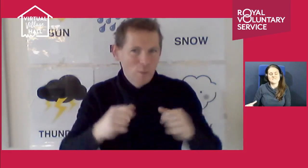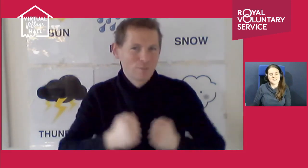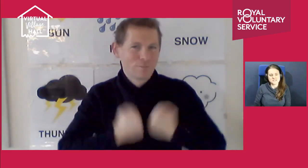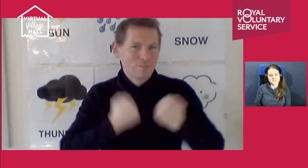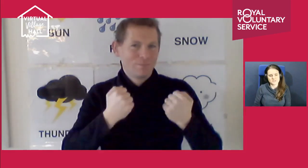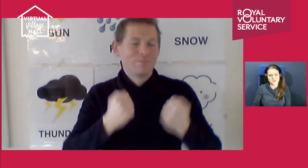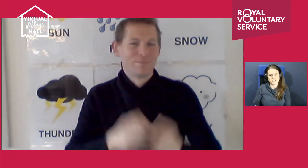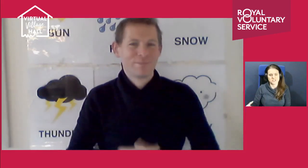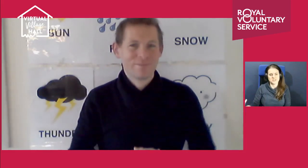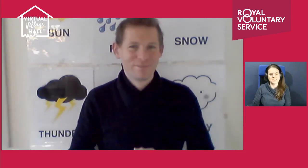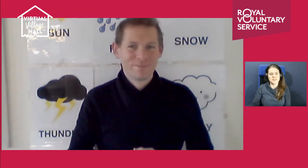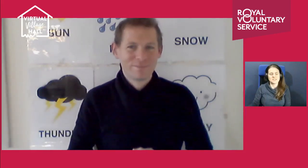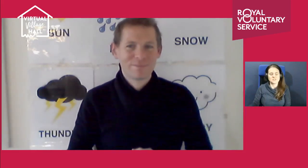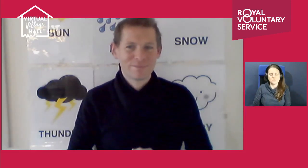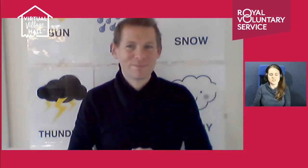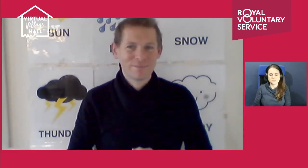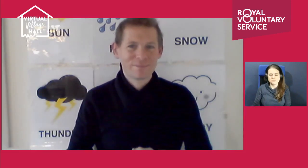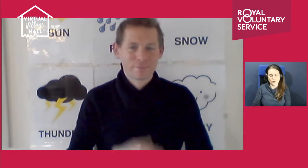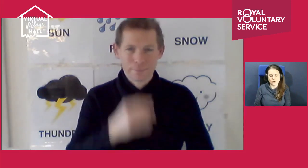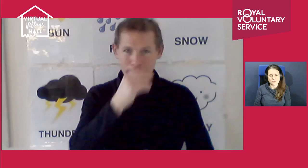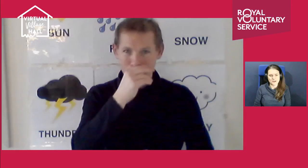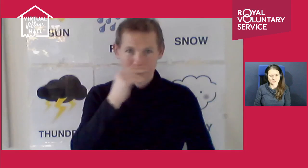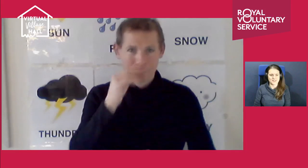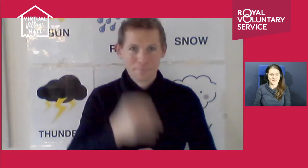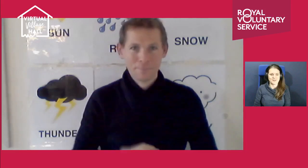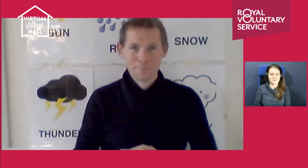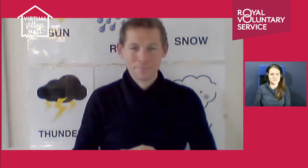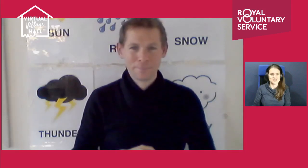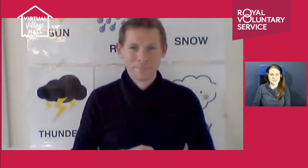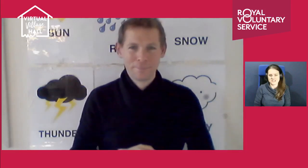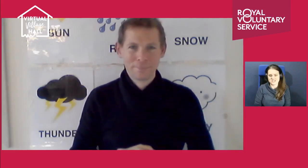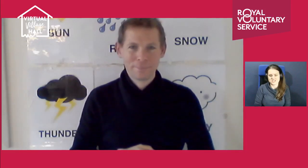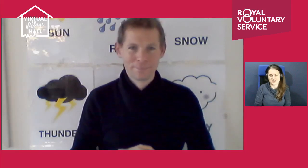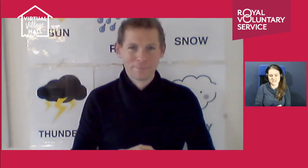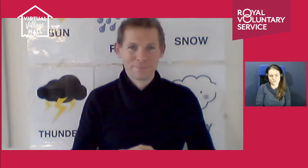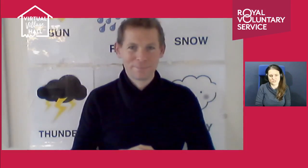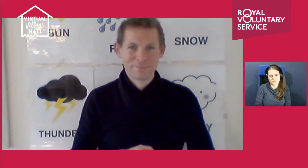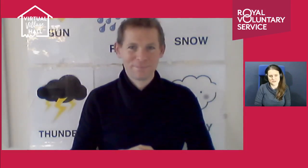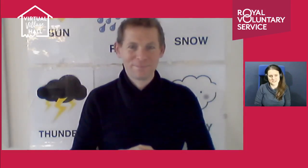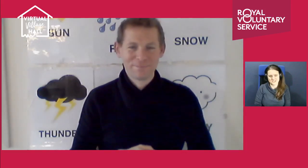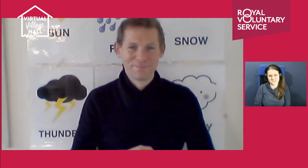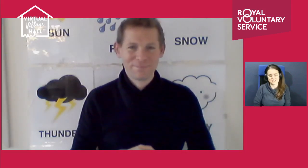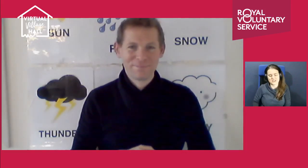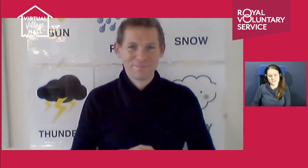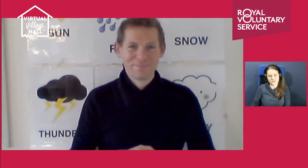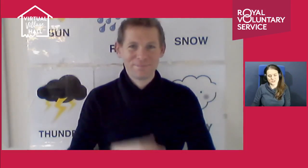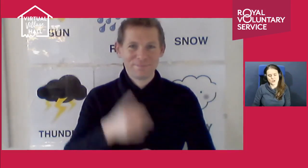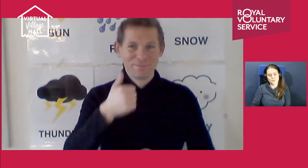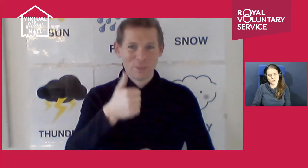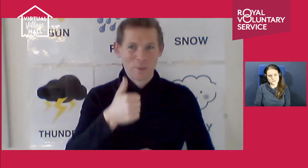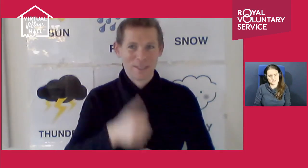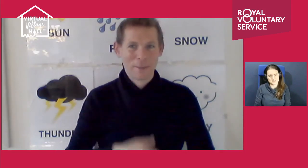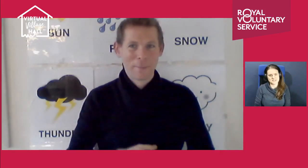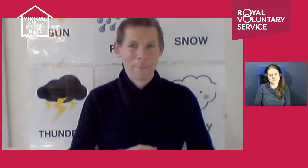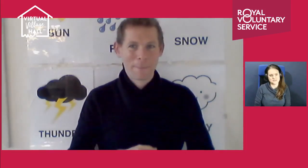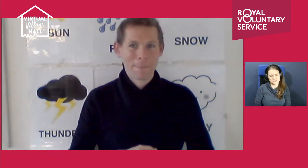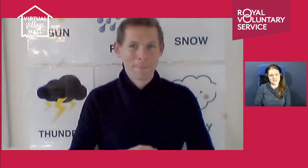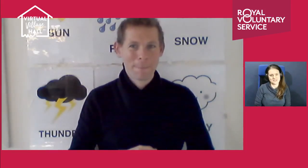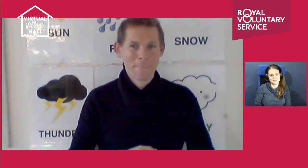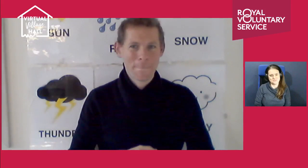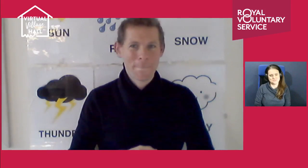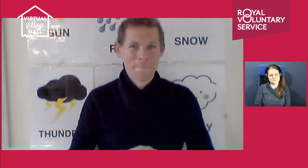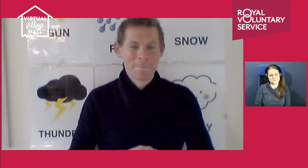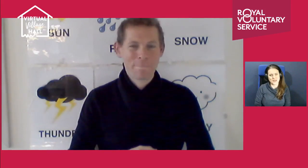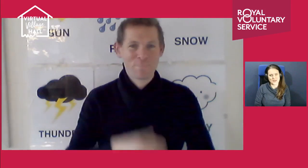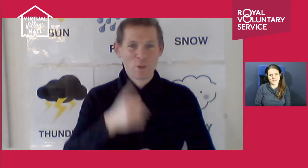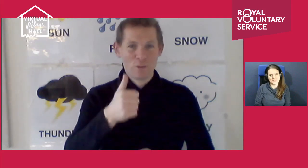actually facial expression is so much more a part of the language than needing to do any sort of lip pattern. So that's how we would sign it in full